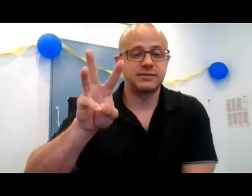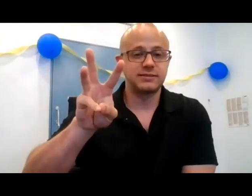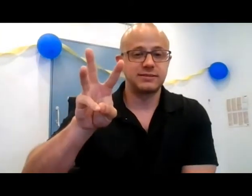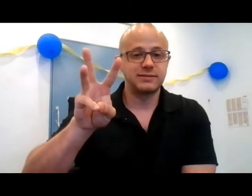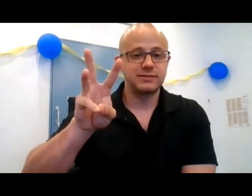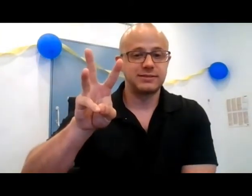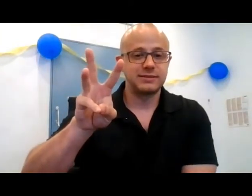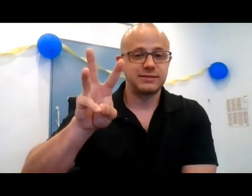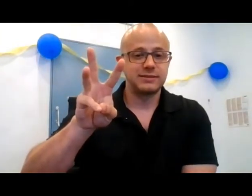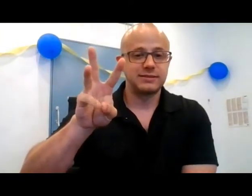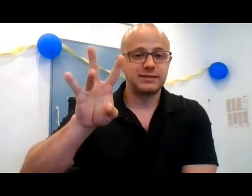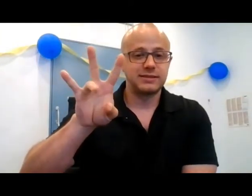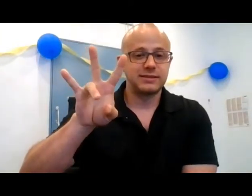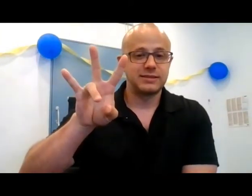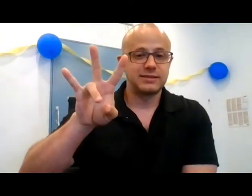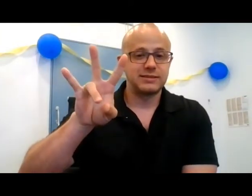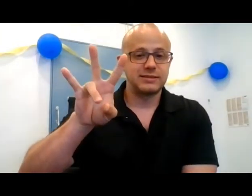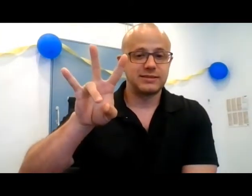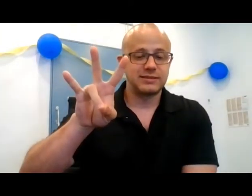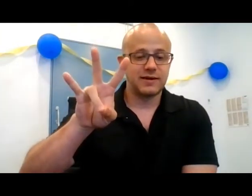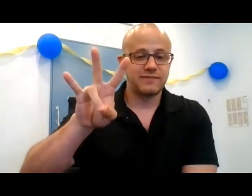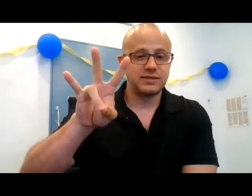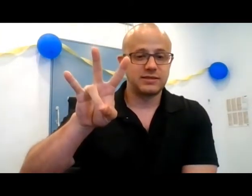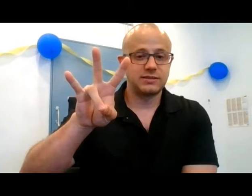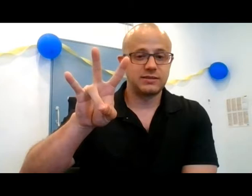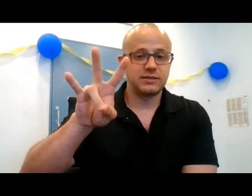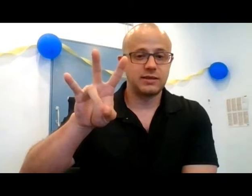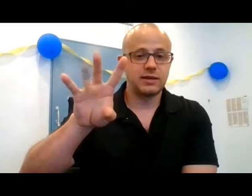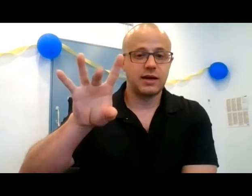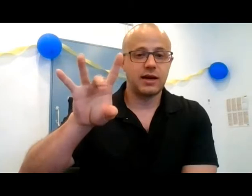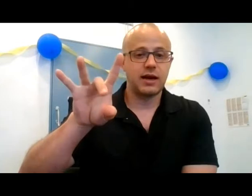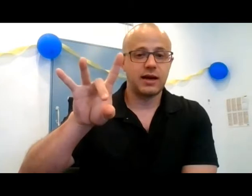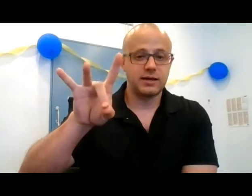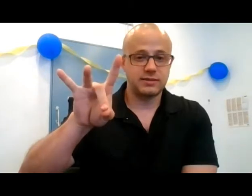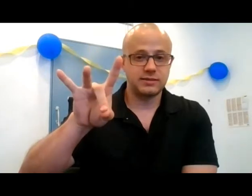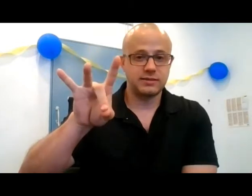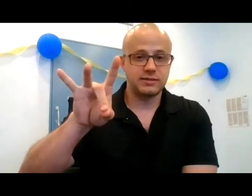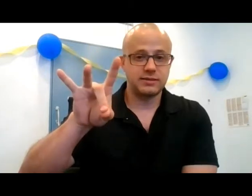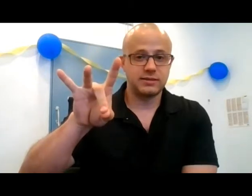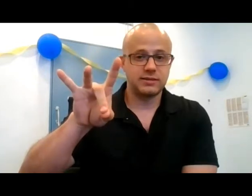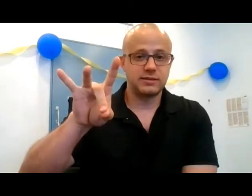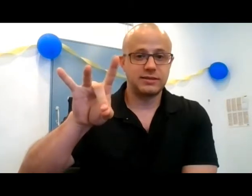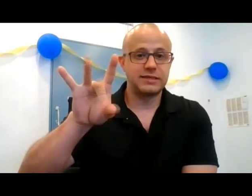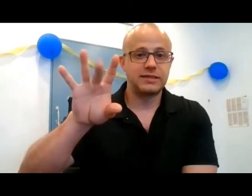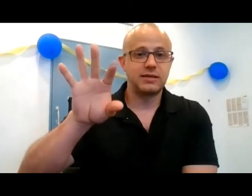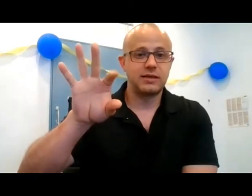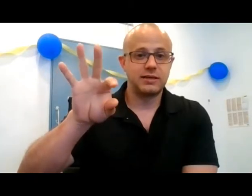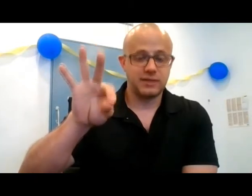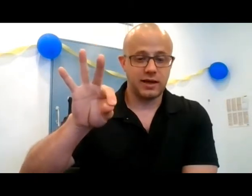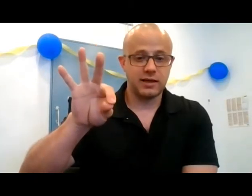And then for 6, you turn your palm out, 6, then 7, 8,